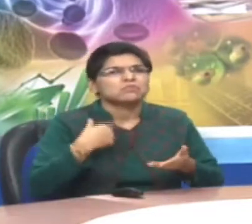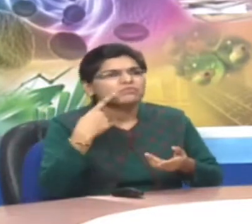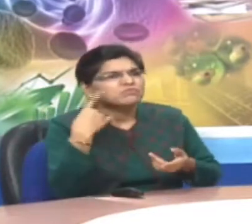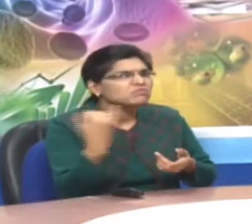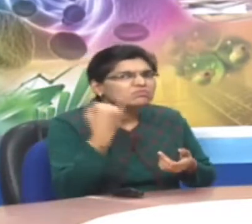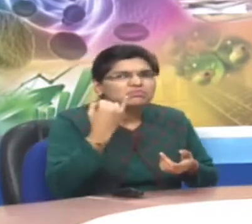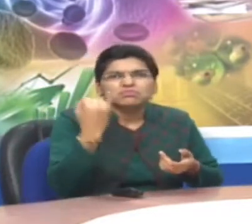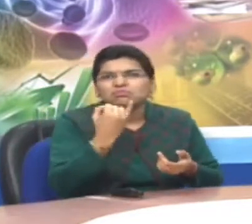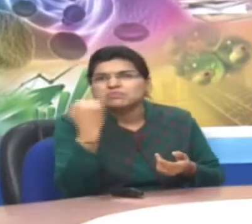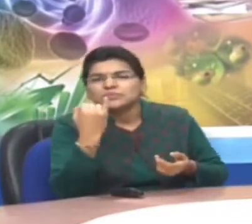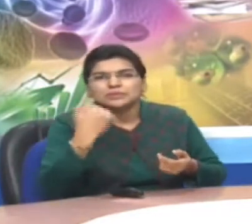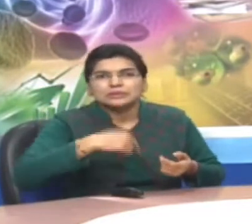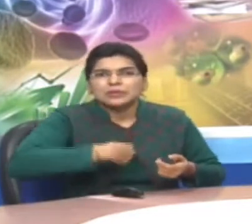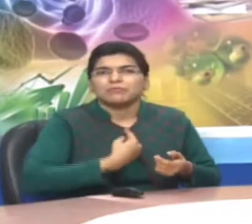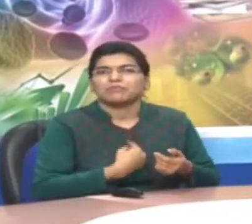And why, at the age of